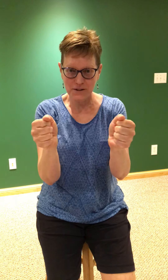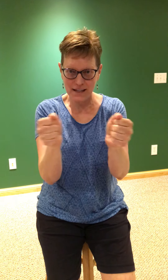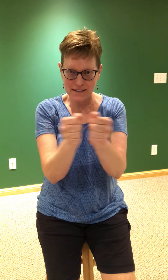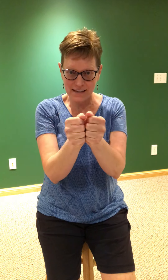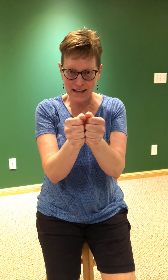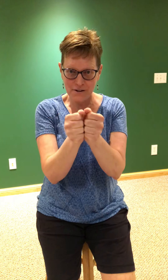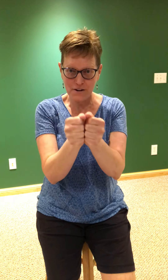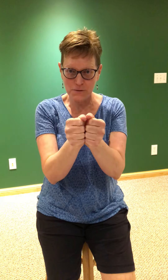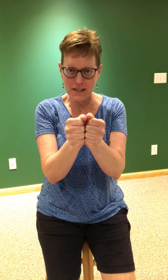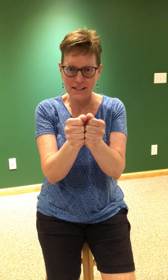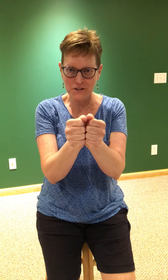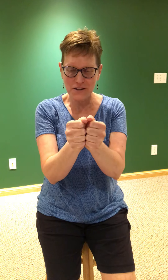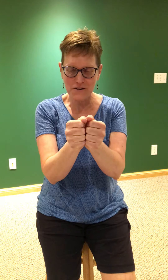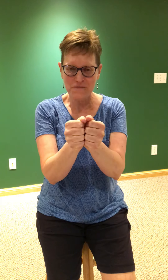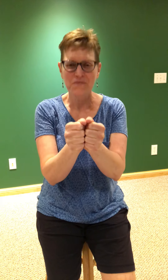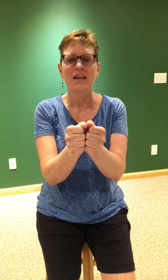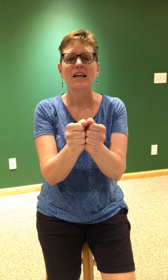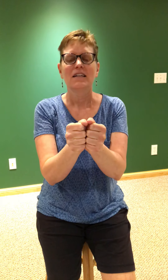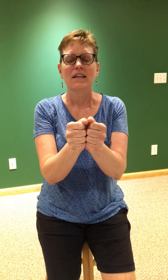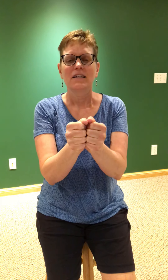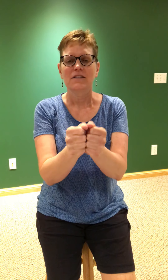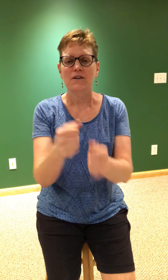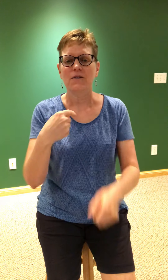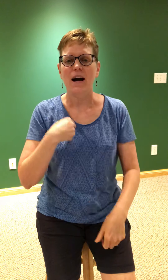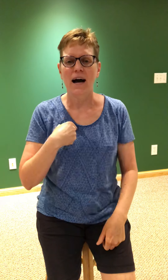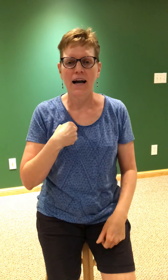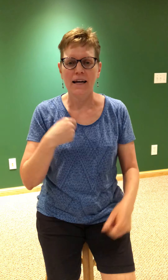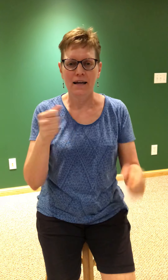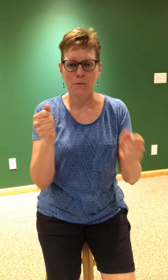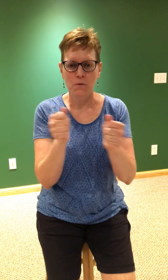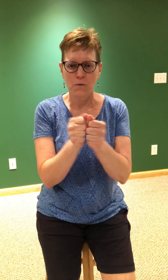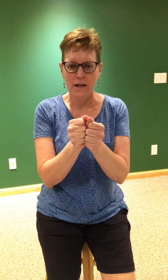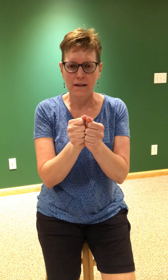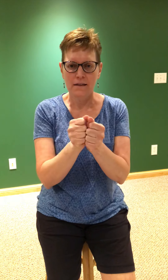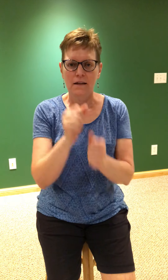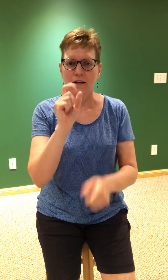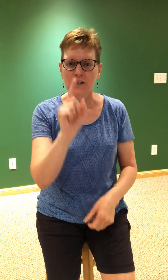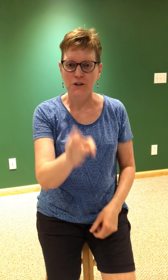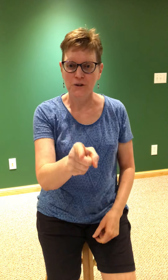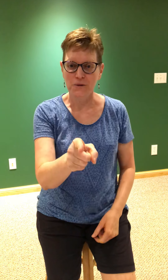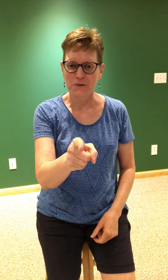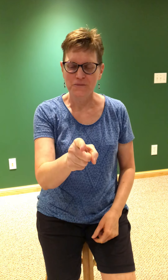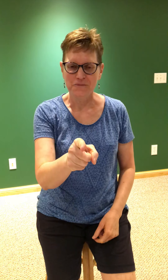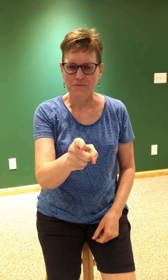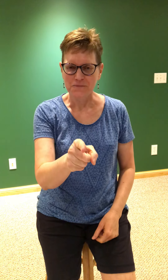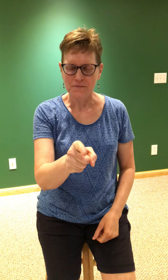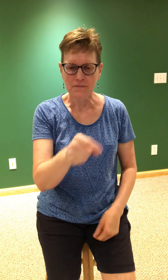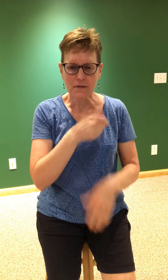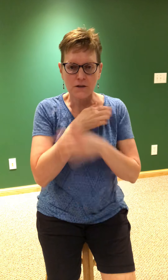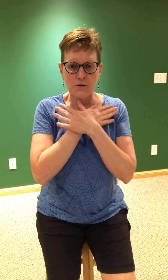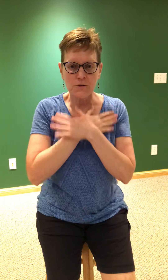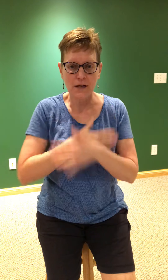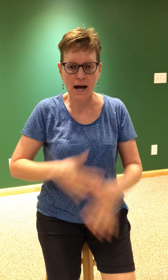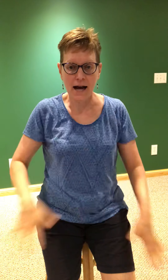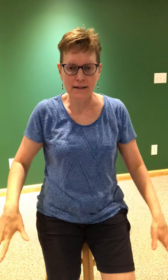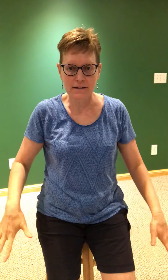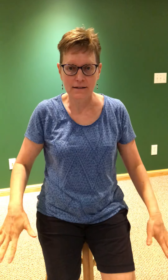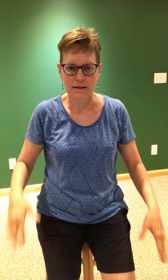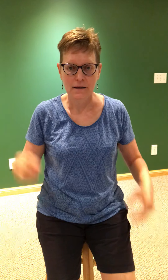hands together are with each other. So I am with you. Do not